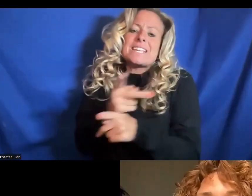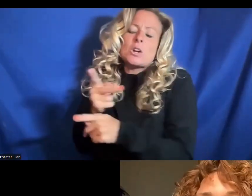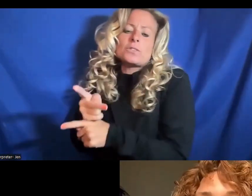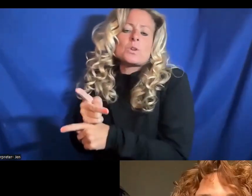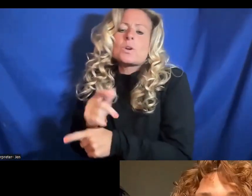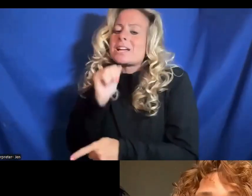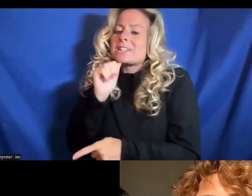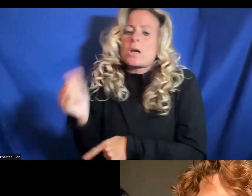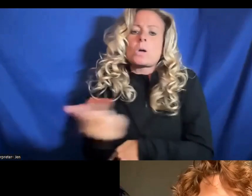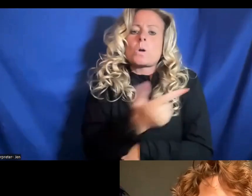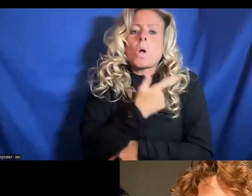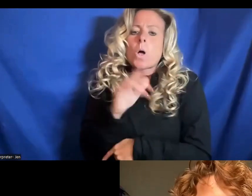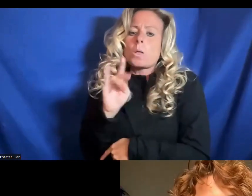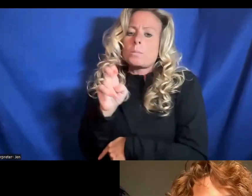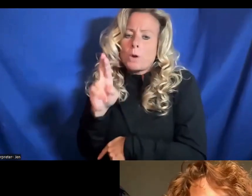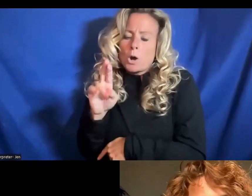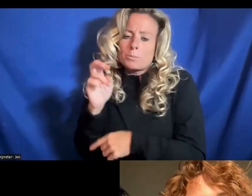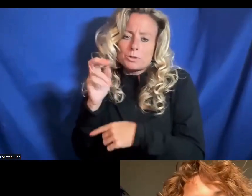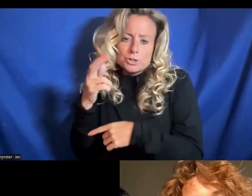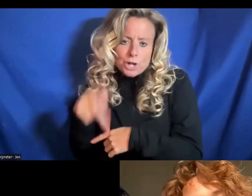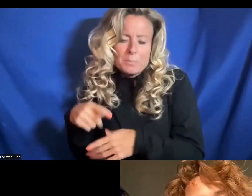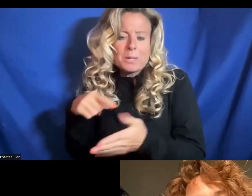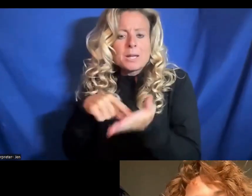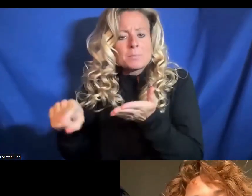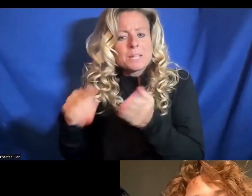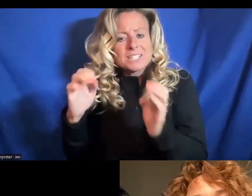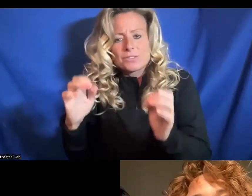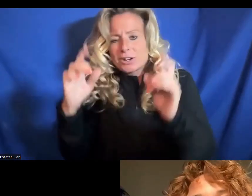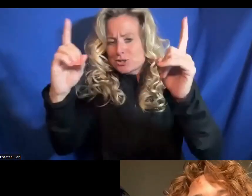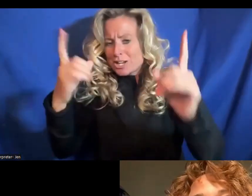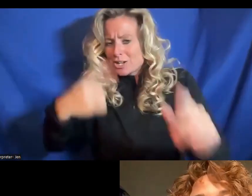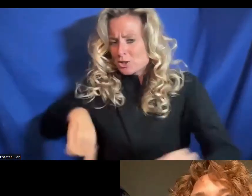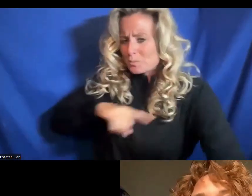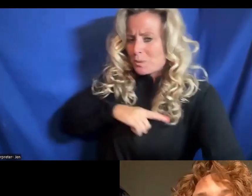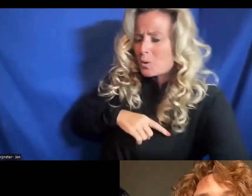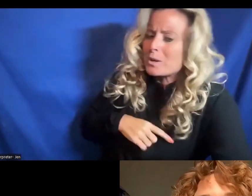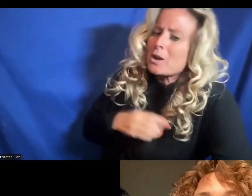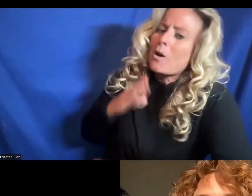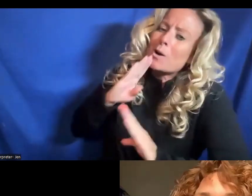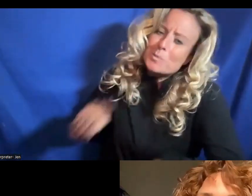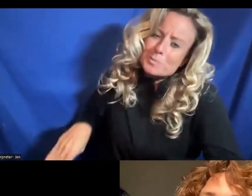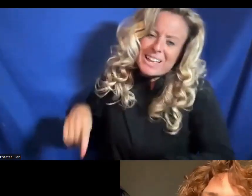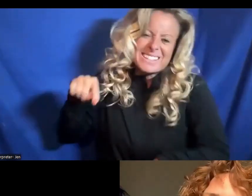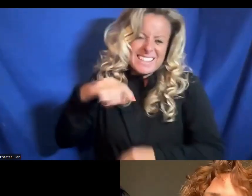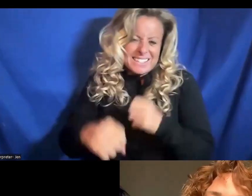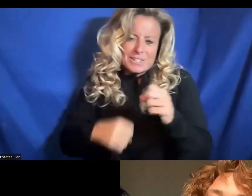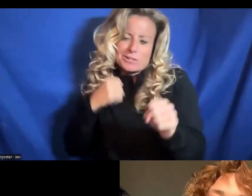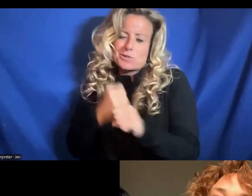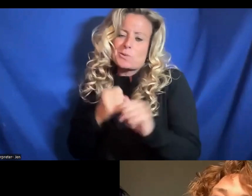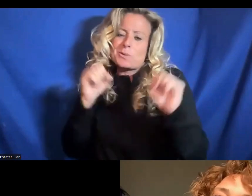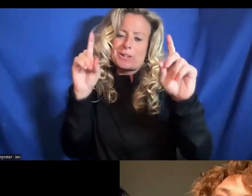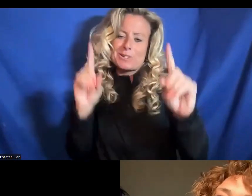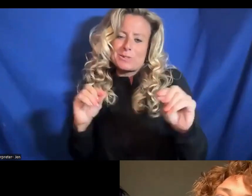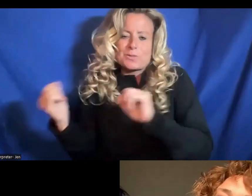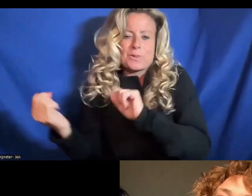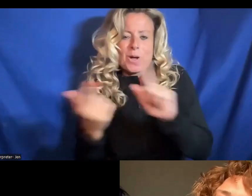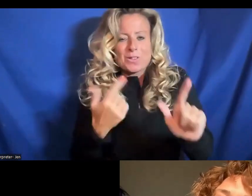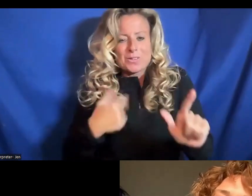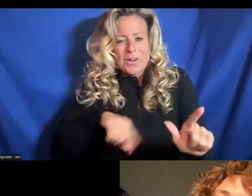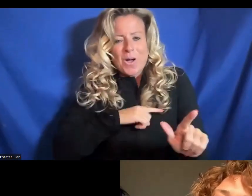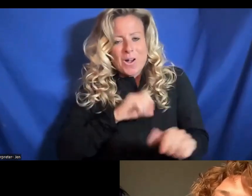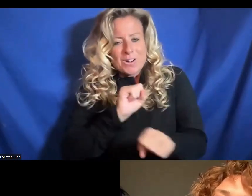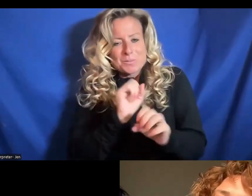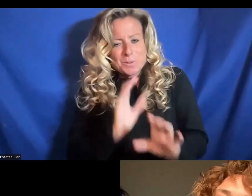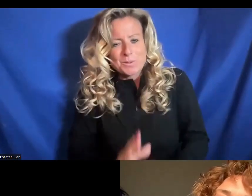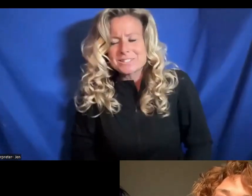or salon pays for education, but we are very blessed that this year we were able to do that for ours. I think